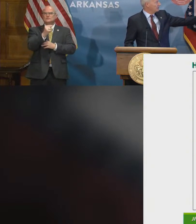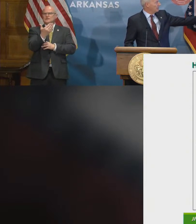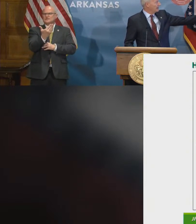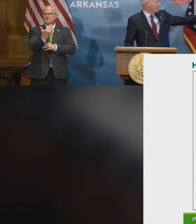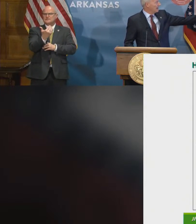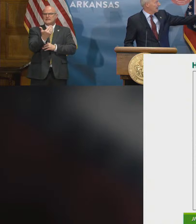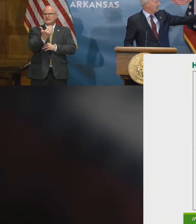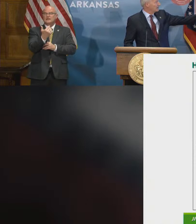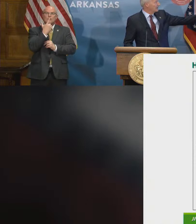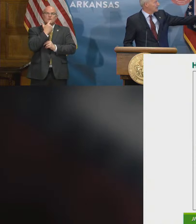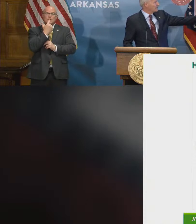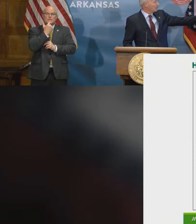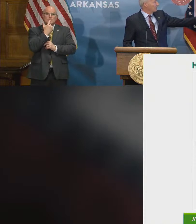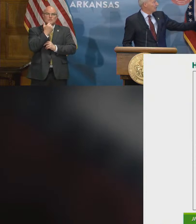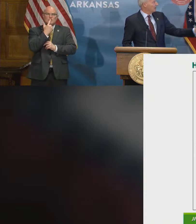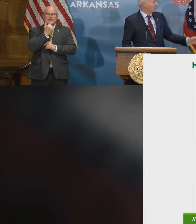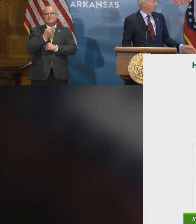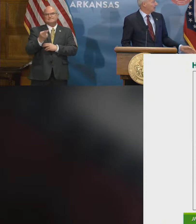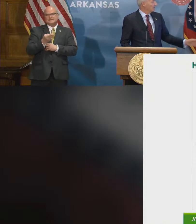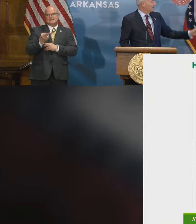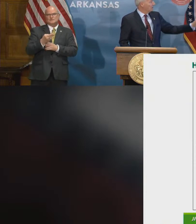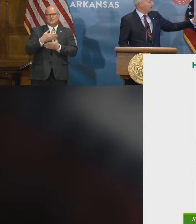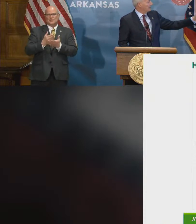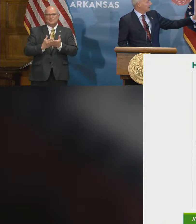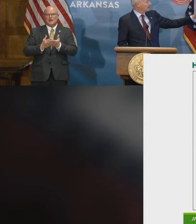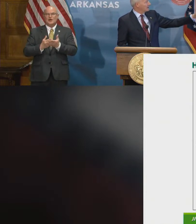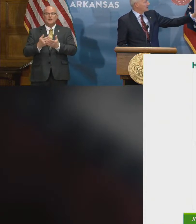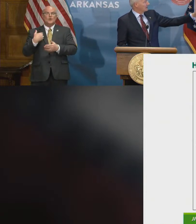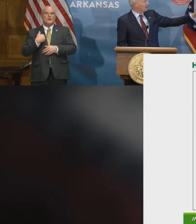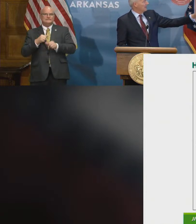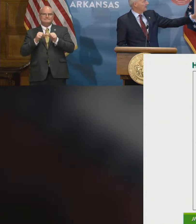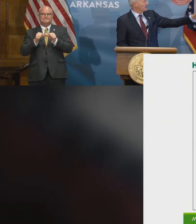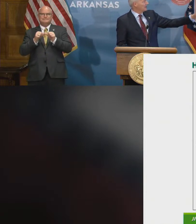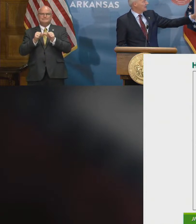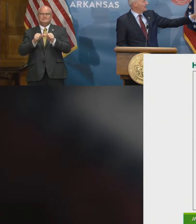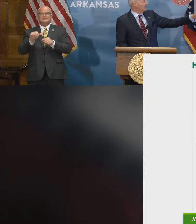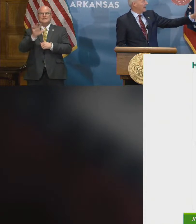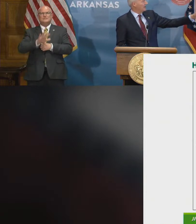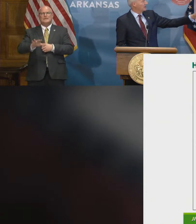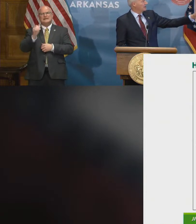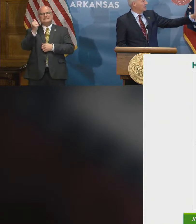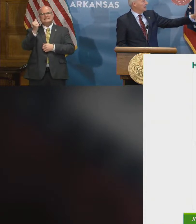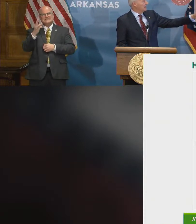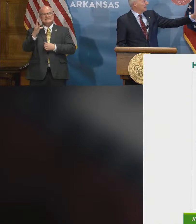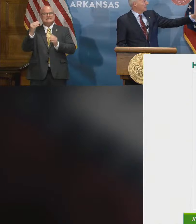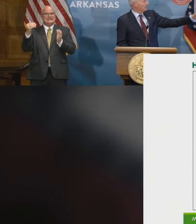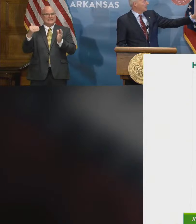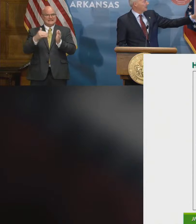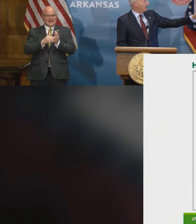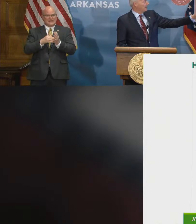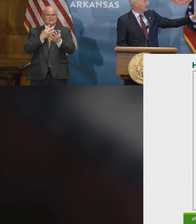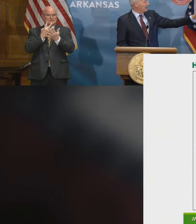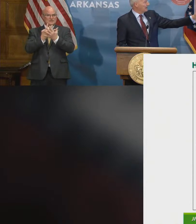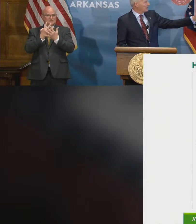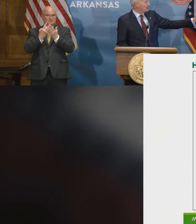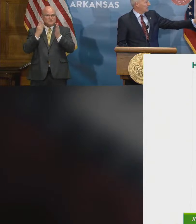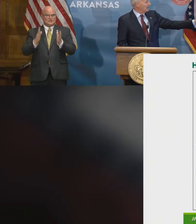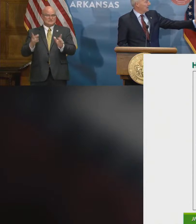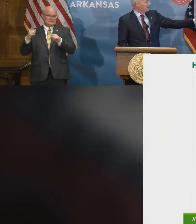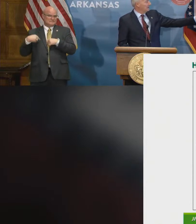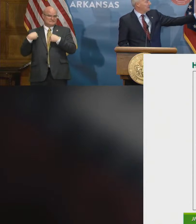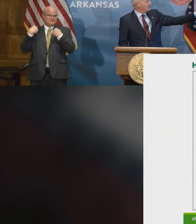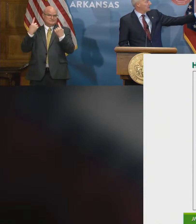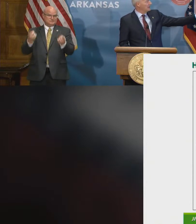2015, that's the red line, is the historical part. We've been consistently about 16,000 in our prison